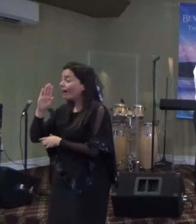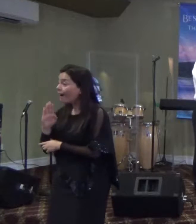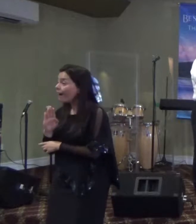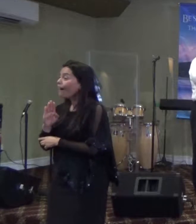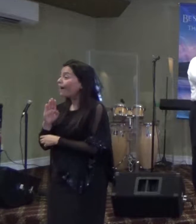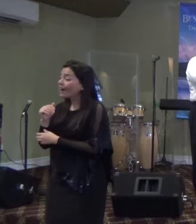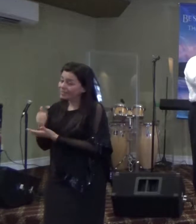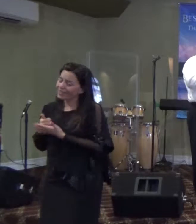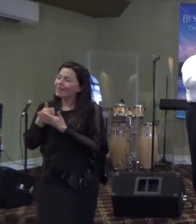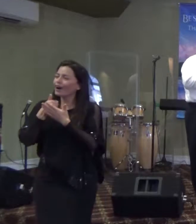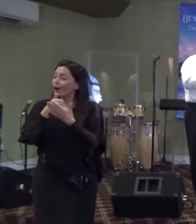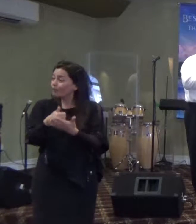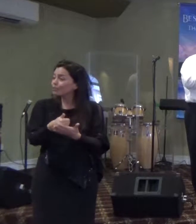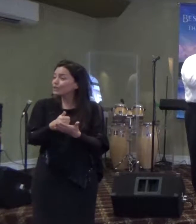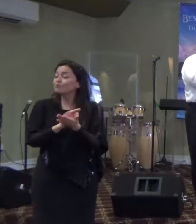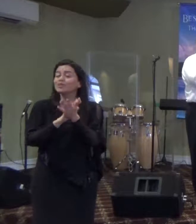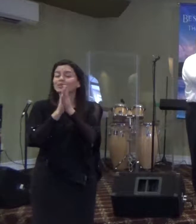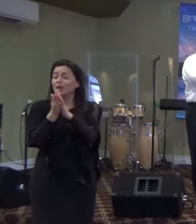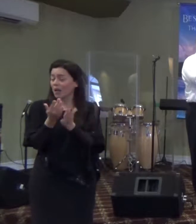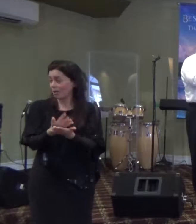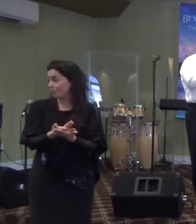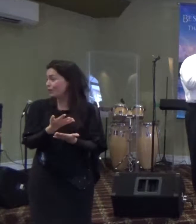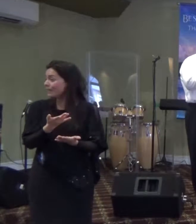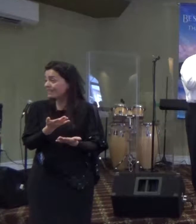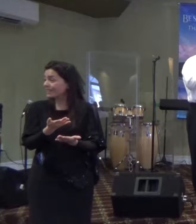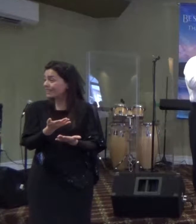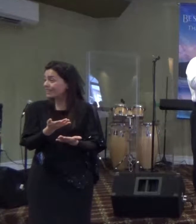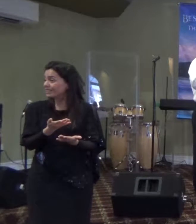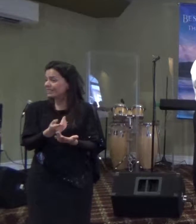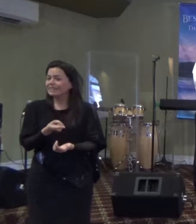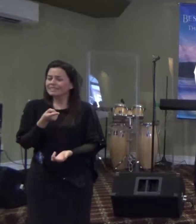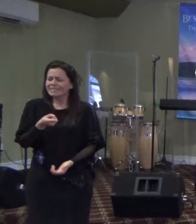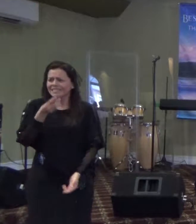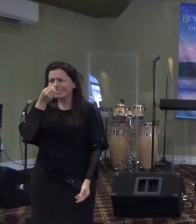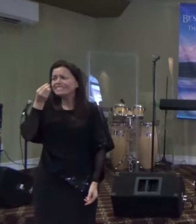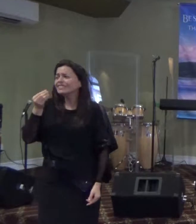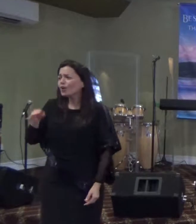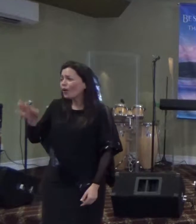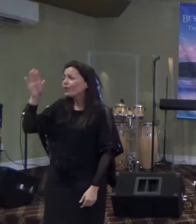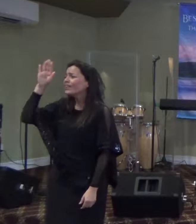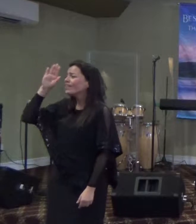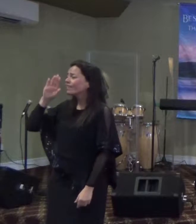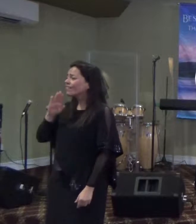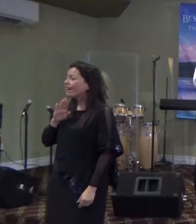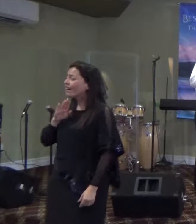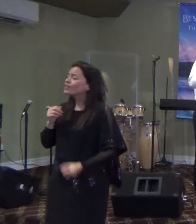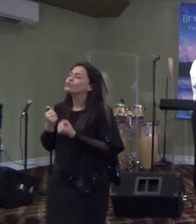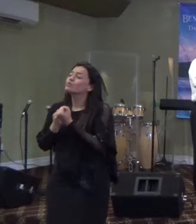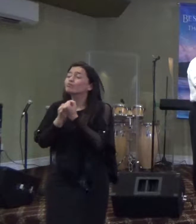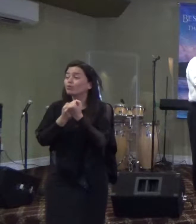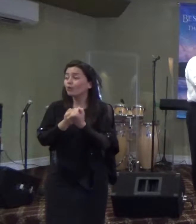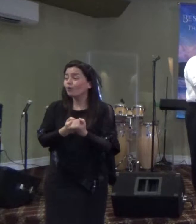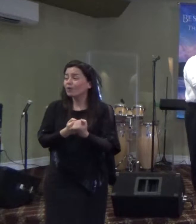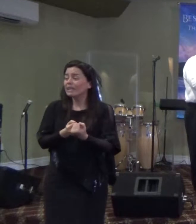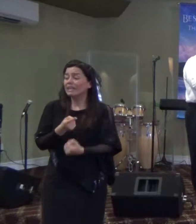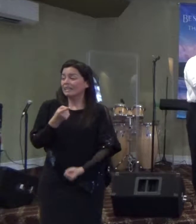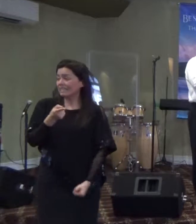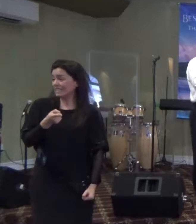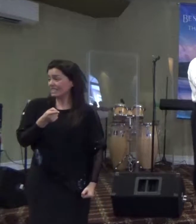a Dios This según man él. does not need God according to him. Esta actitud This attitude, egocéntrica